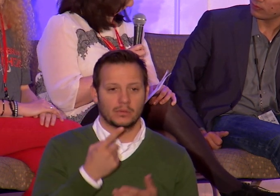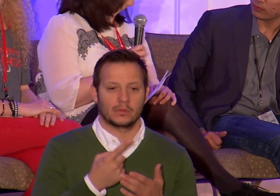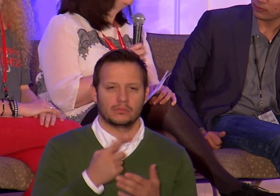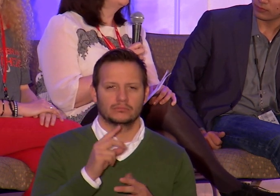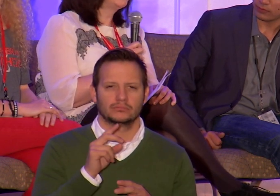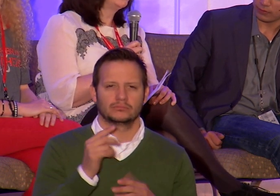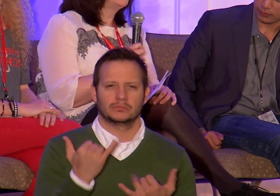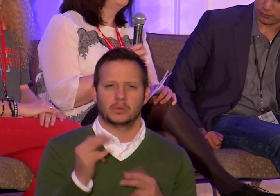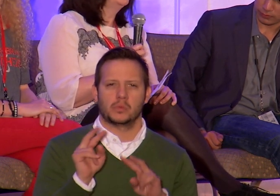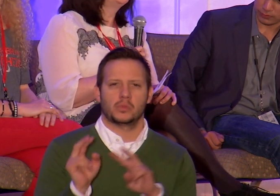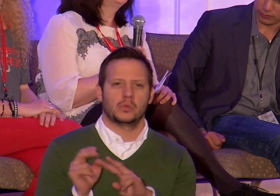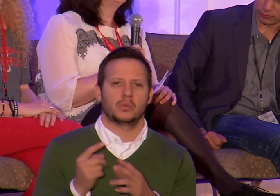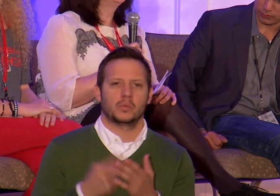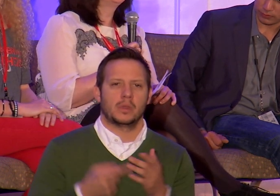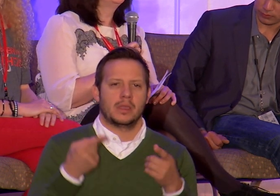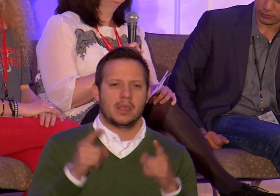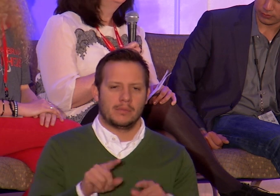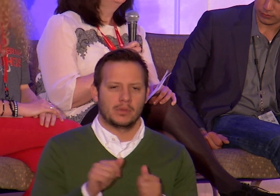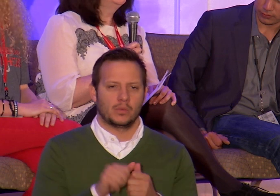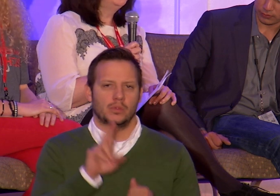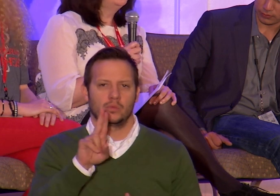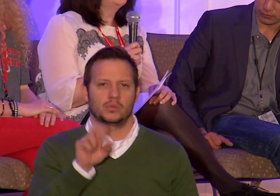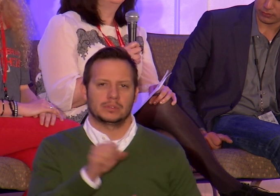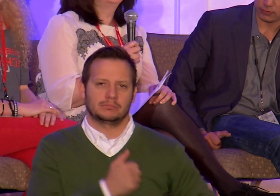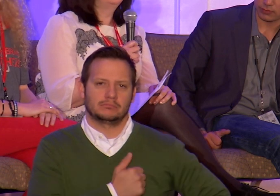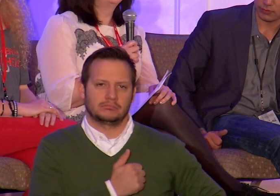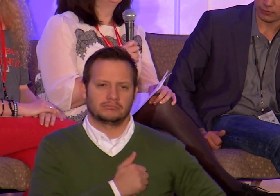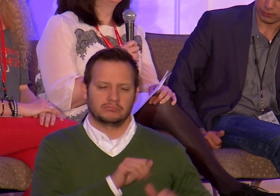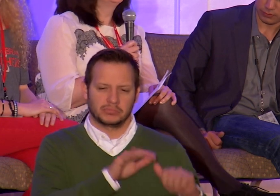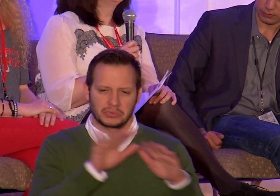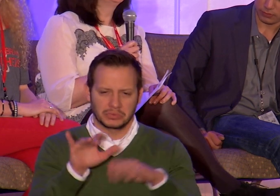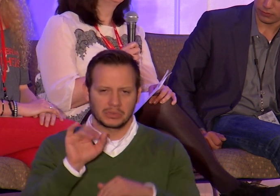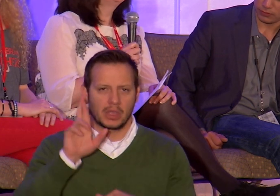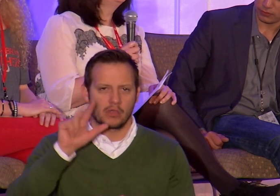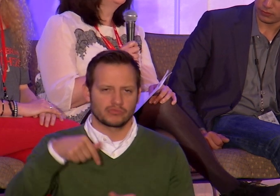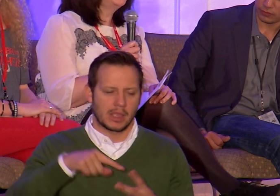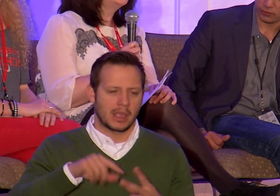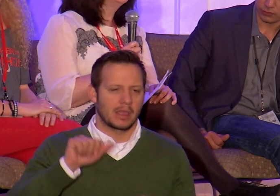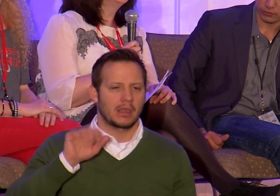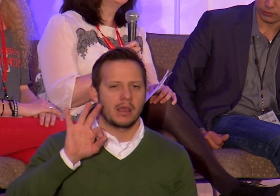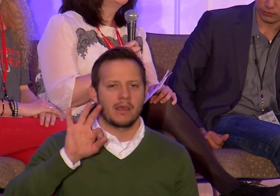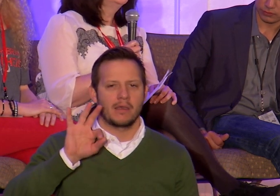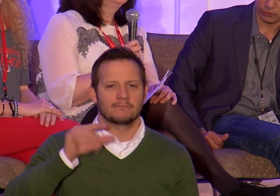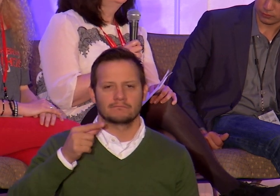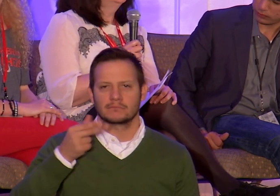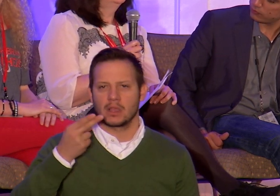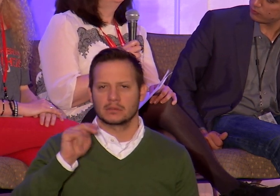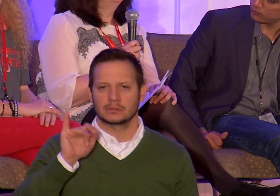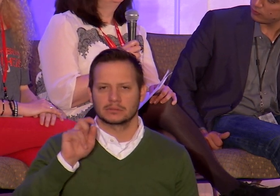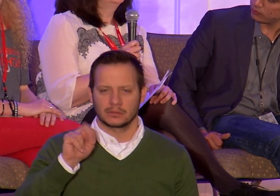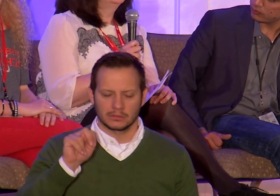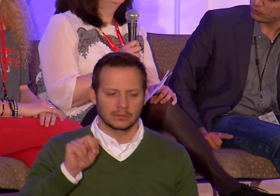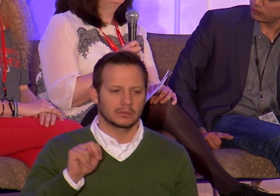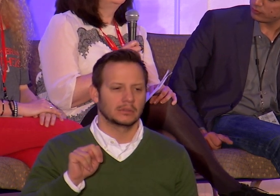happened as a result of U.S. militarism in Iraq, in Afghanistan, and so on and so forth, it hasn't